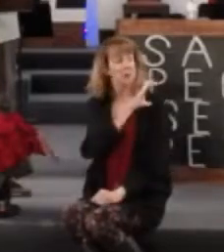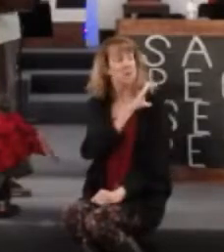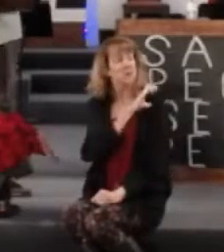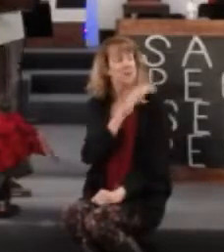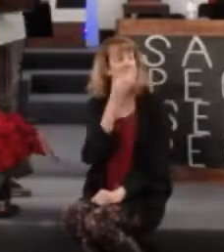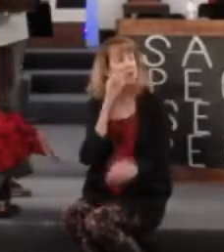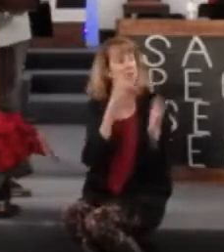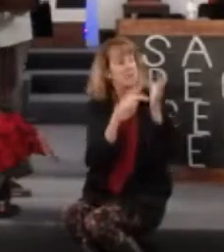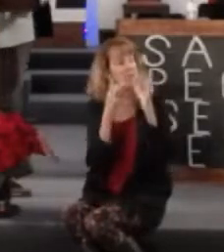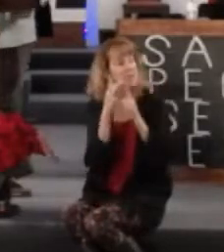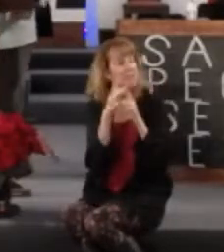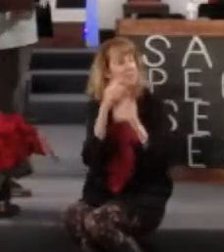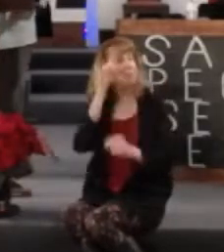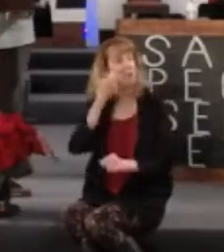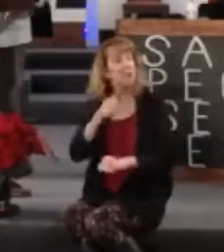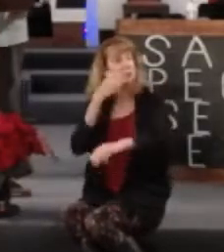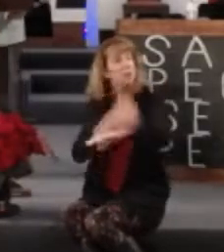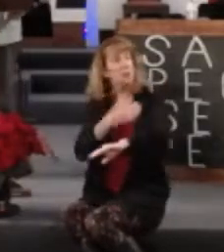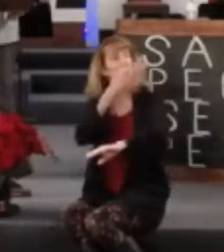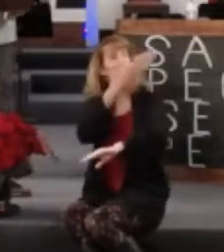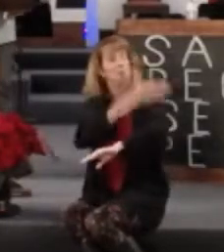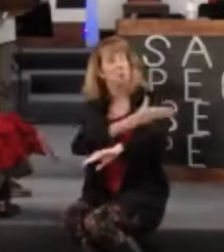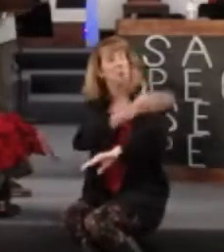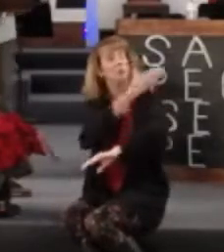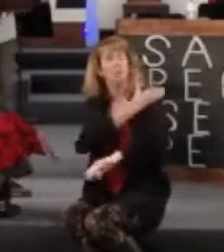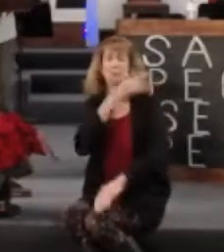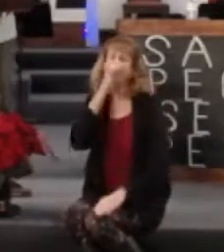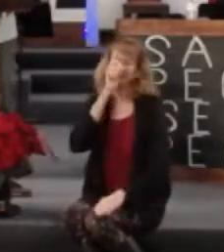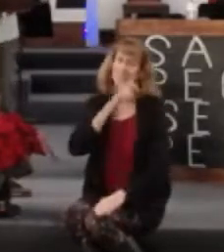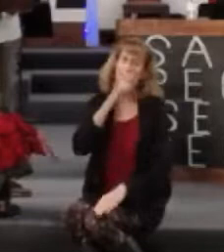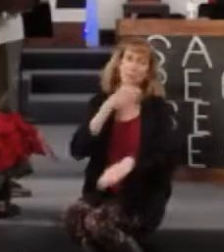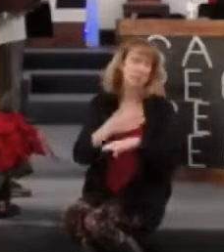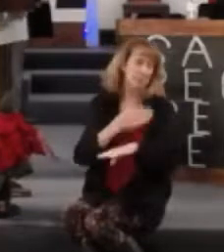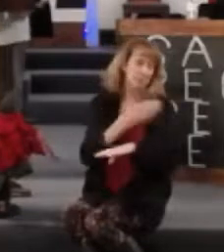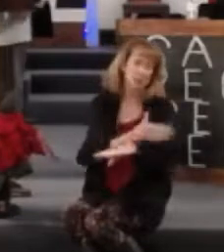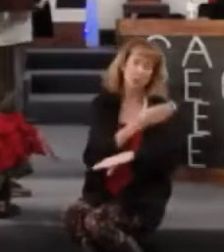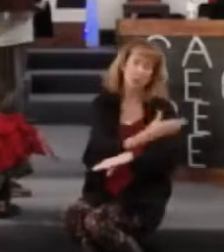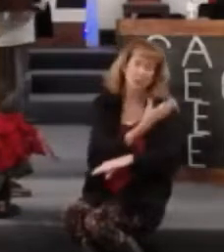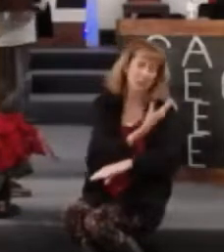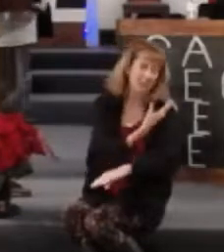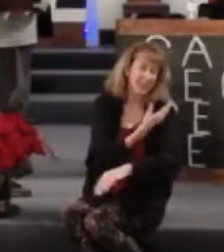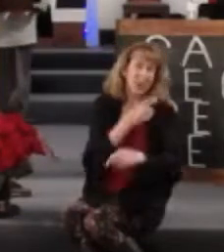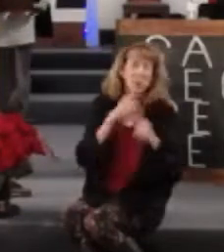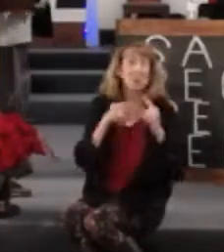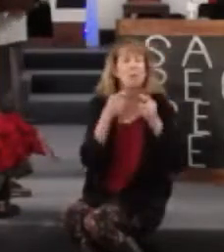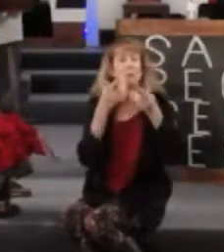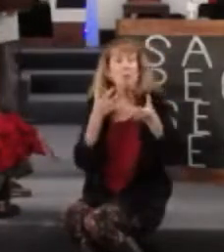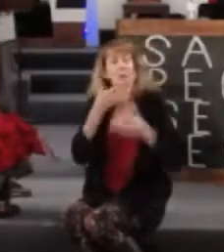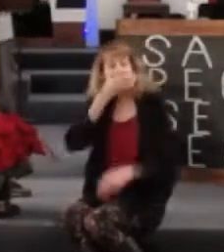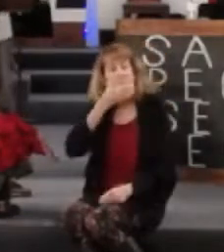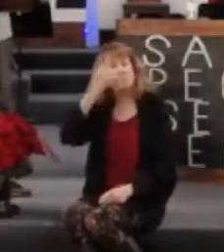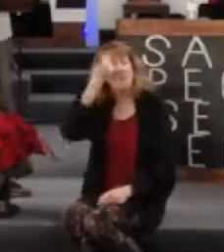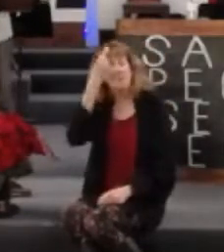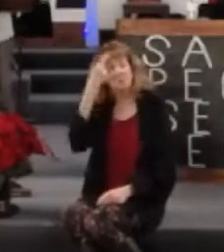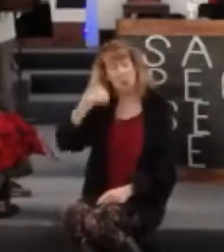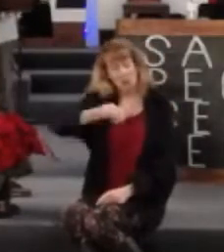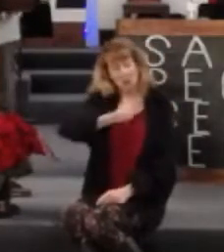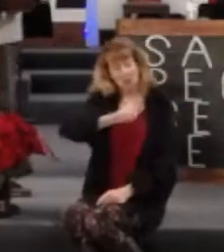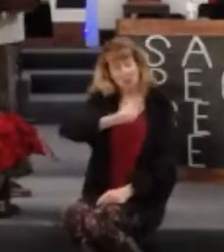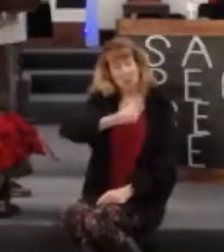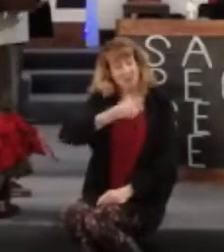And we have room for improvement, without a doubt. But we still seek what's best for ourselves because we love